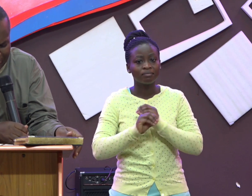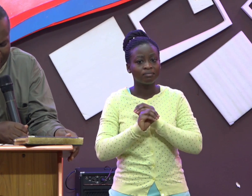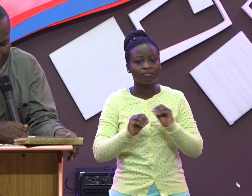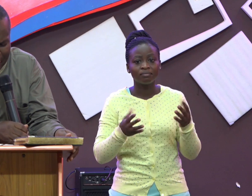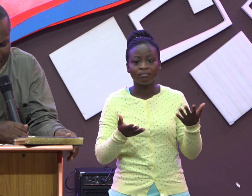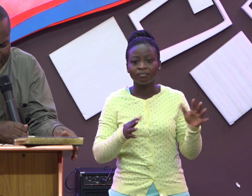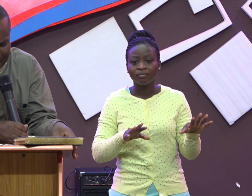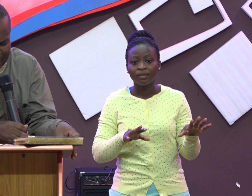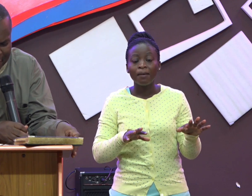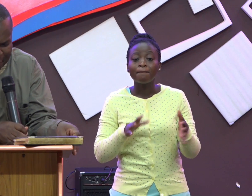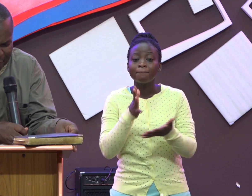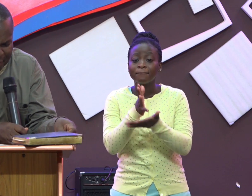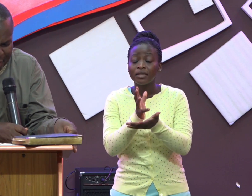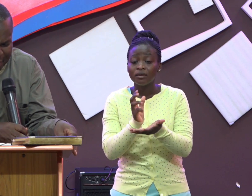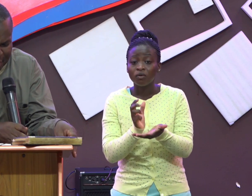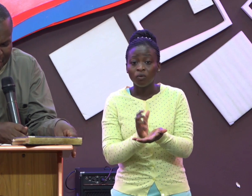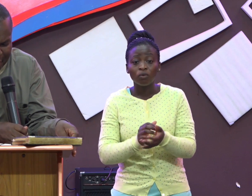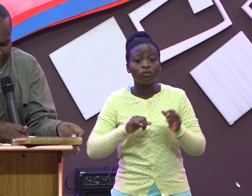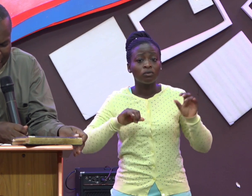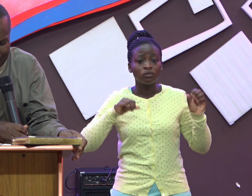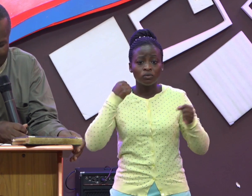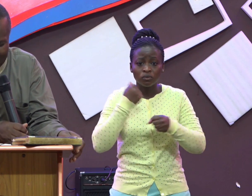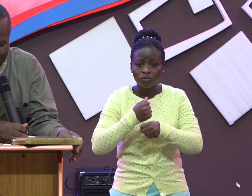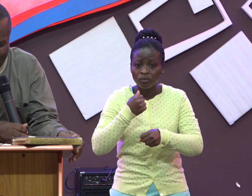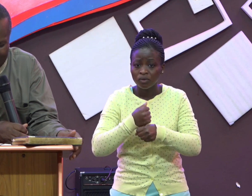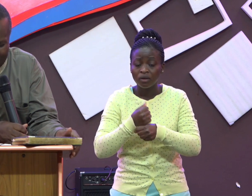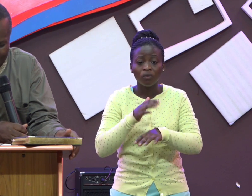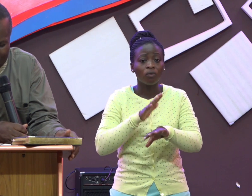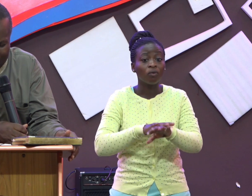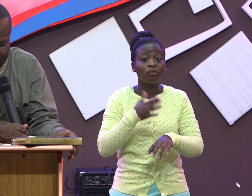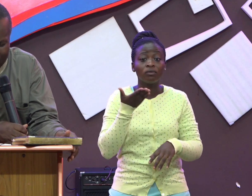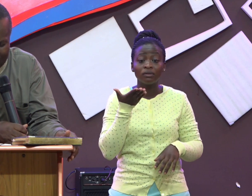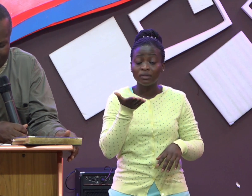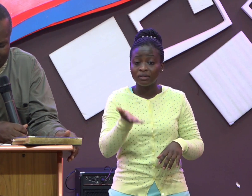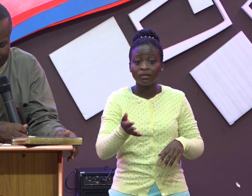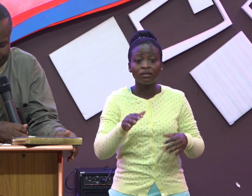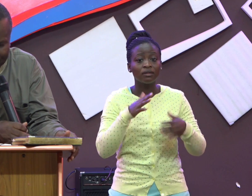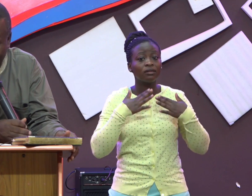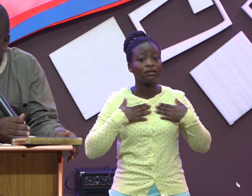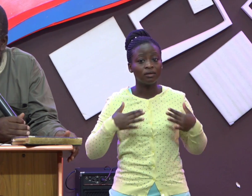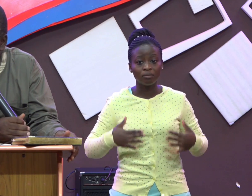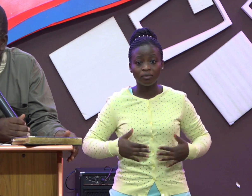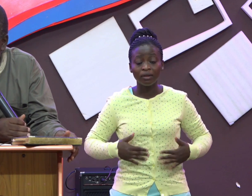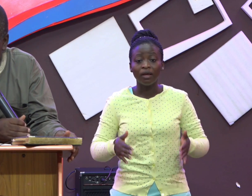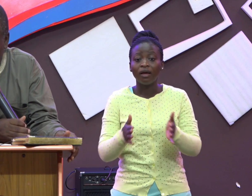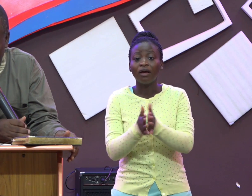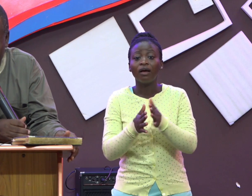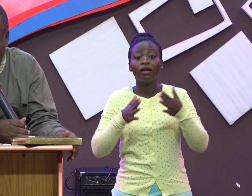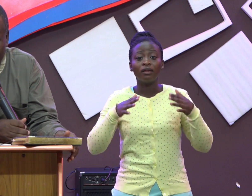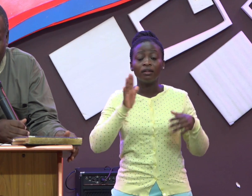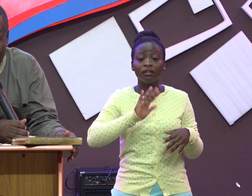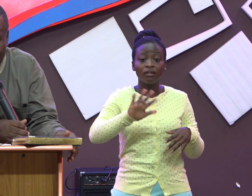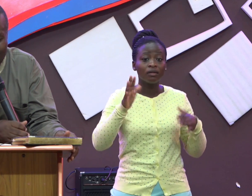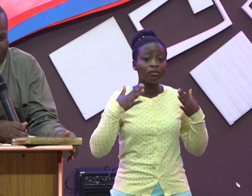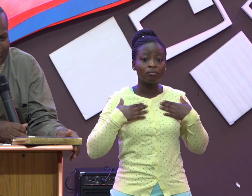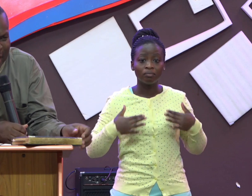immediately. But because they mind about the body, the body starts doing marvelous